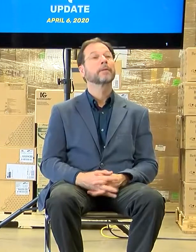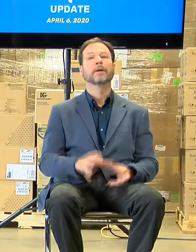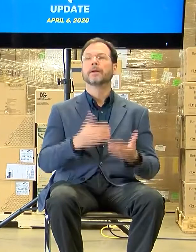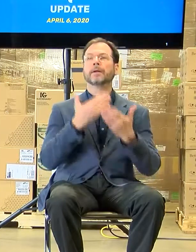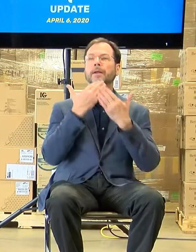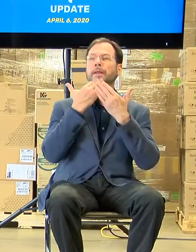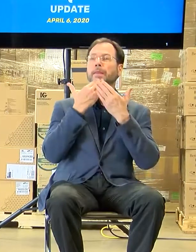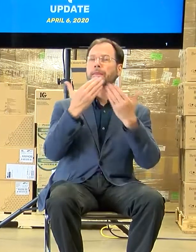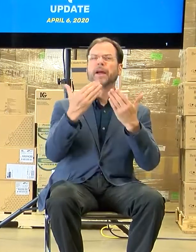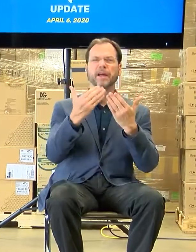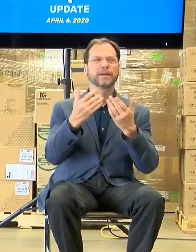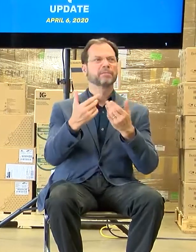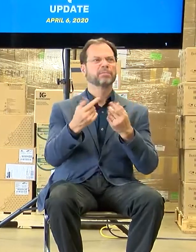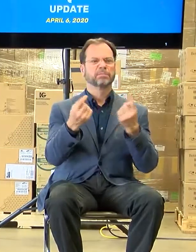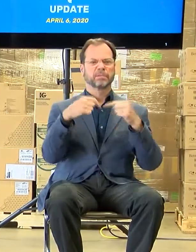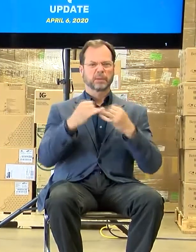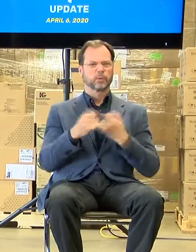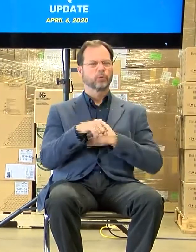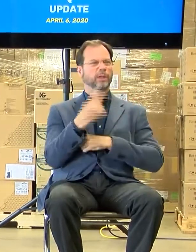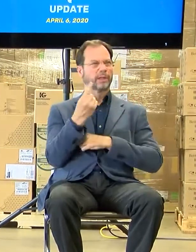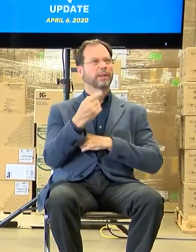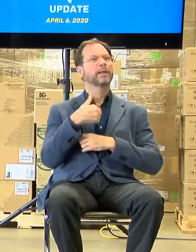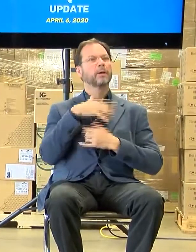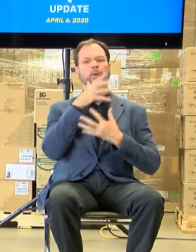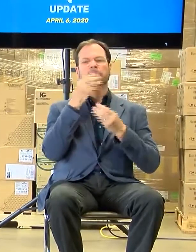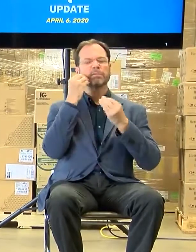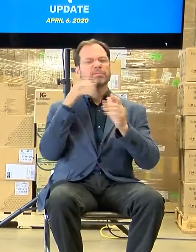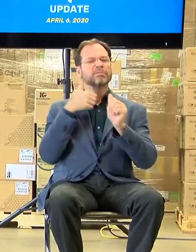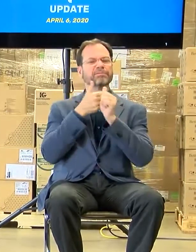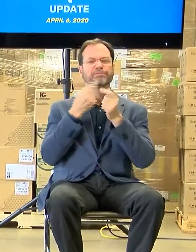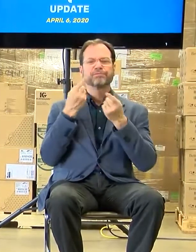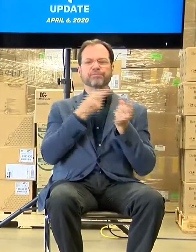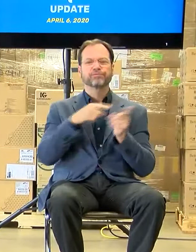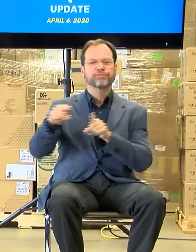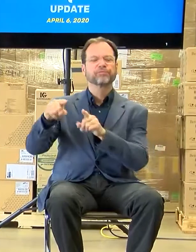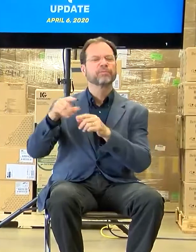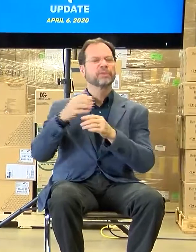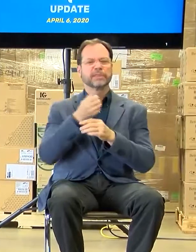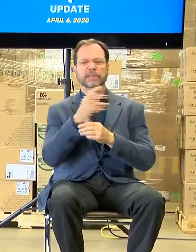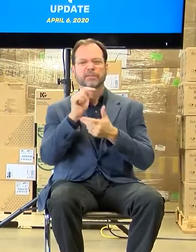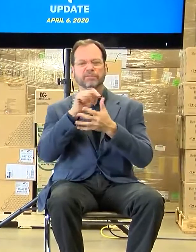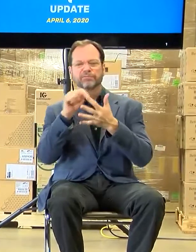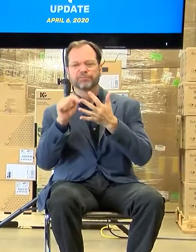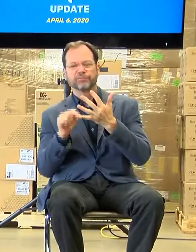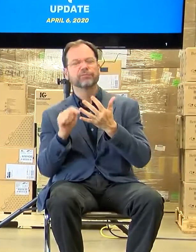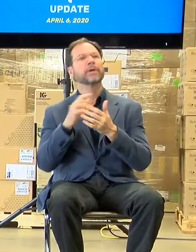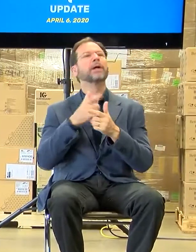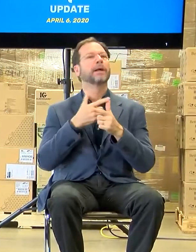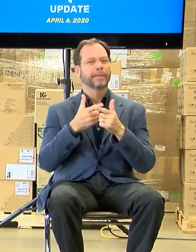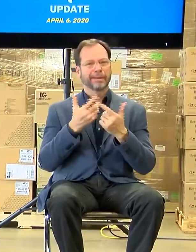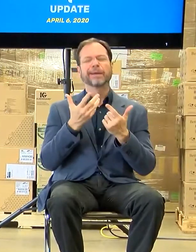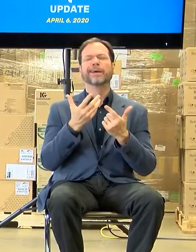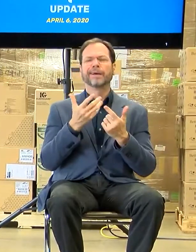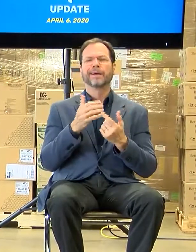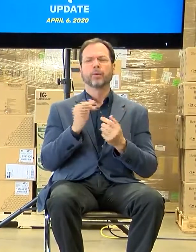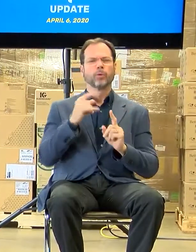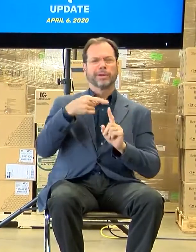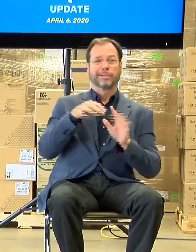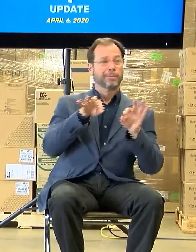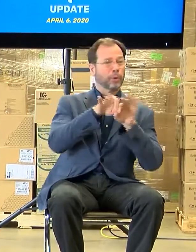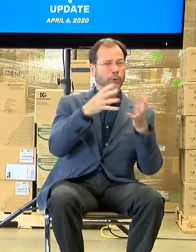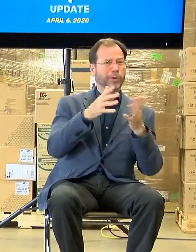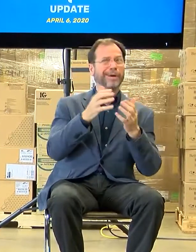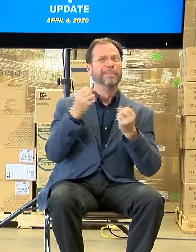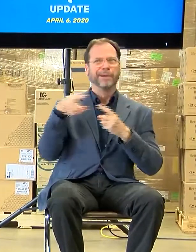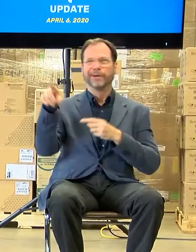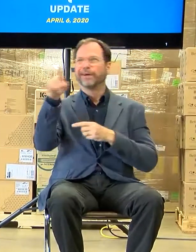want to thank everybody for being with us here today, and I want to provide you an update on several things, and especially get to a point that a lot of people are